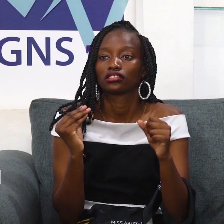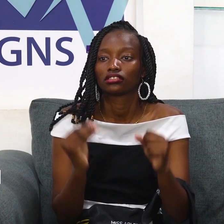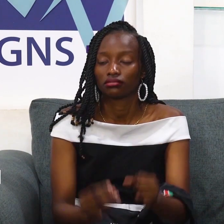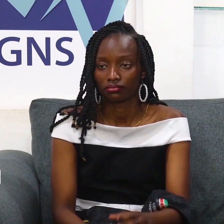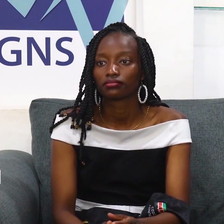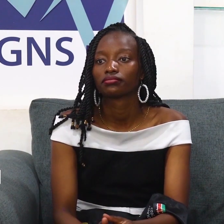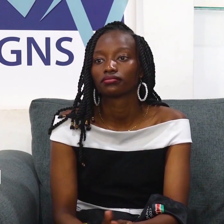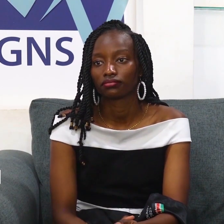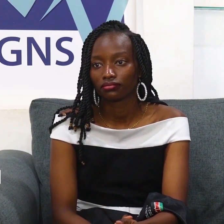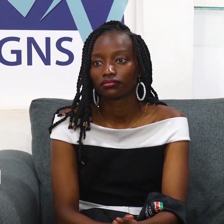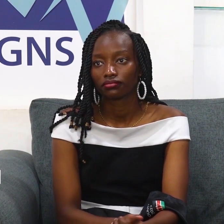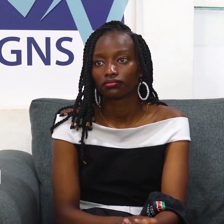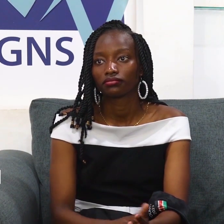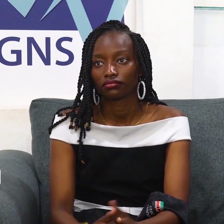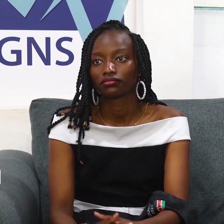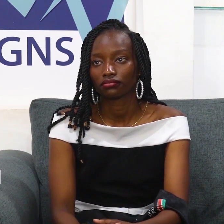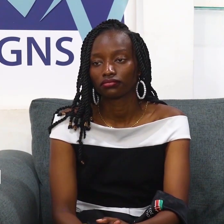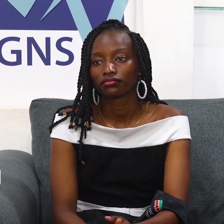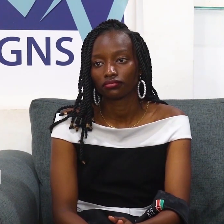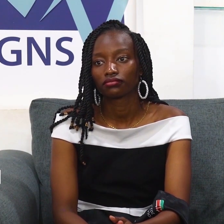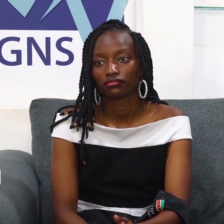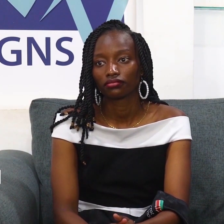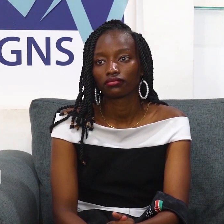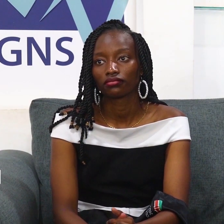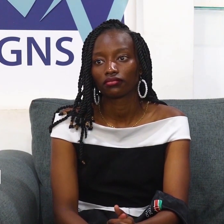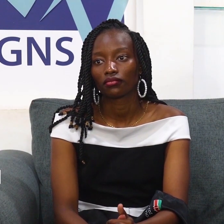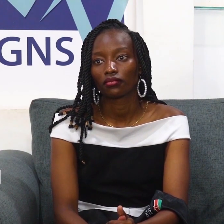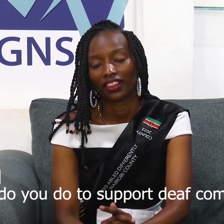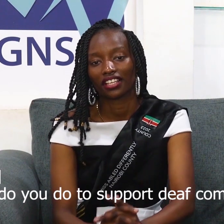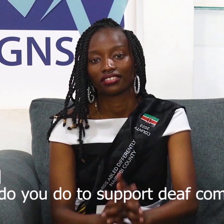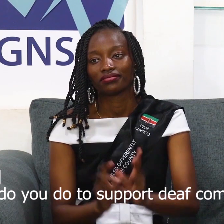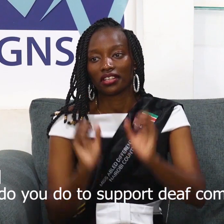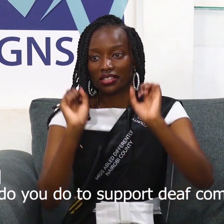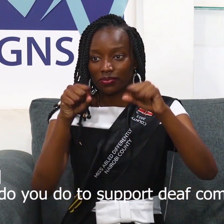when I got to work with organizations for modeling, I got the experience.